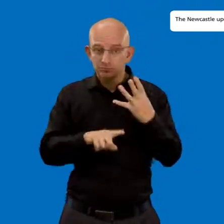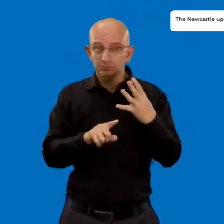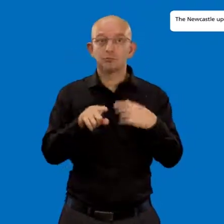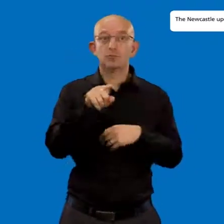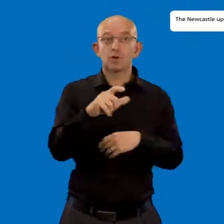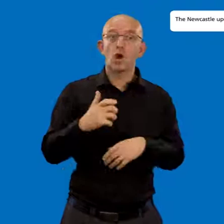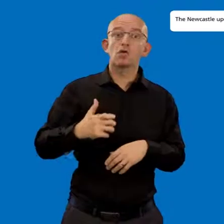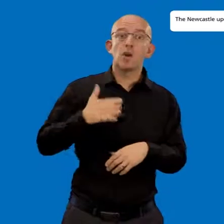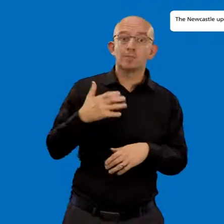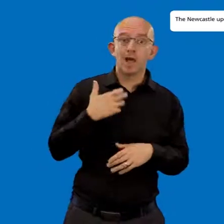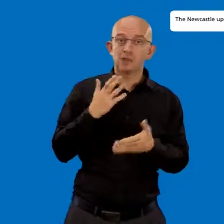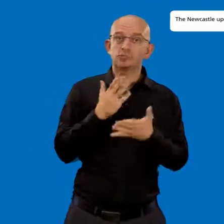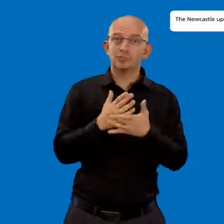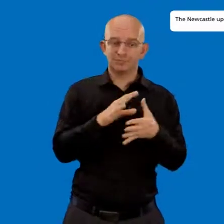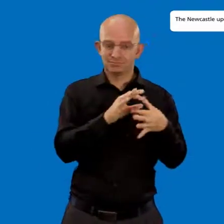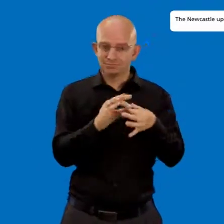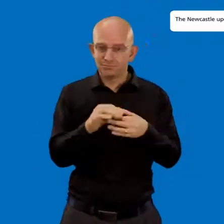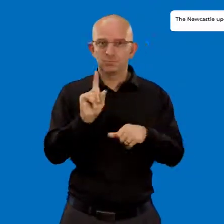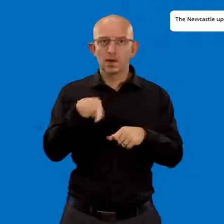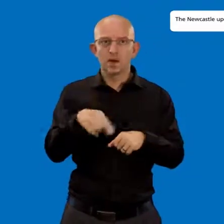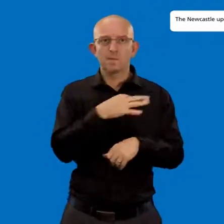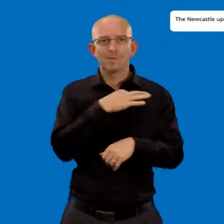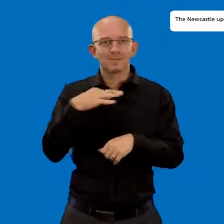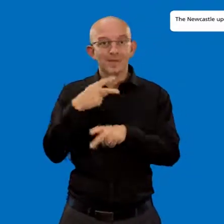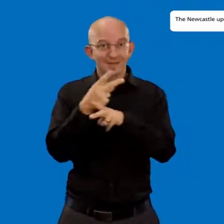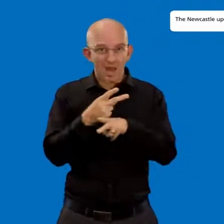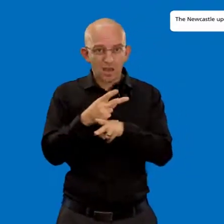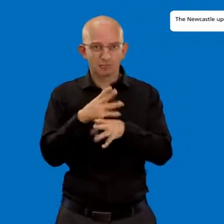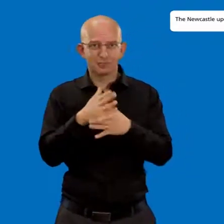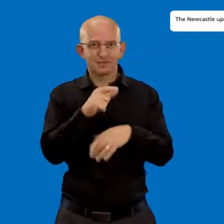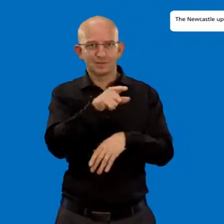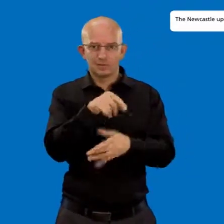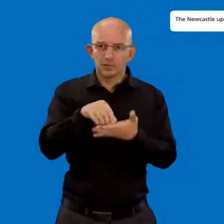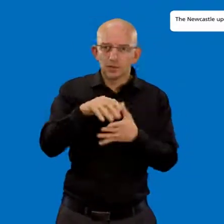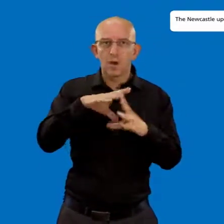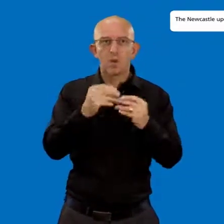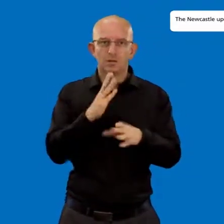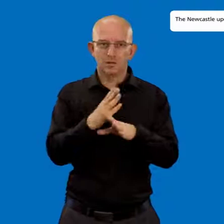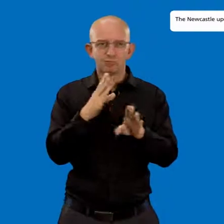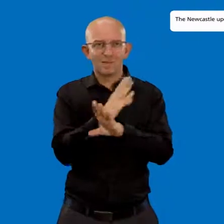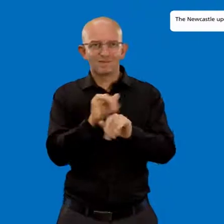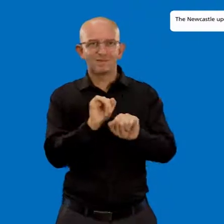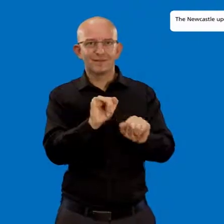Your complaint refers to medical care that you have received privately, not NHS funded.